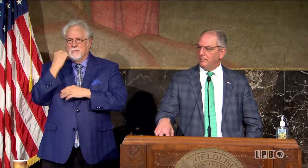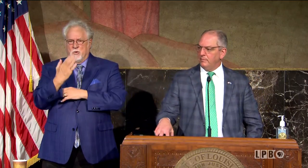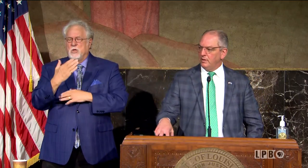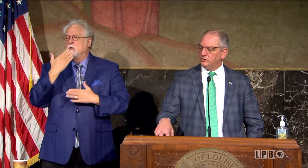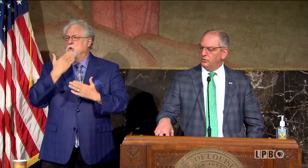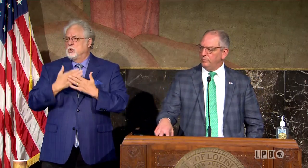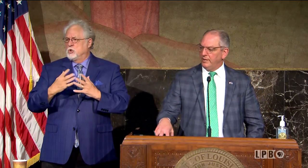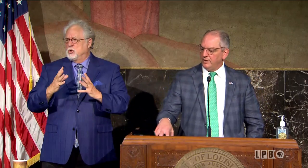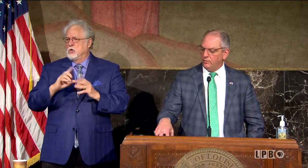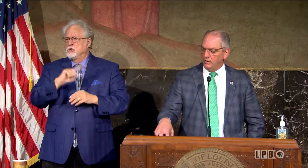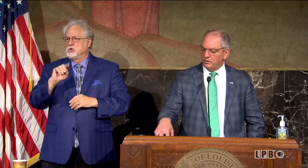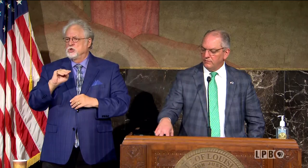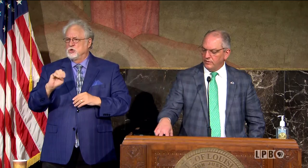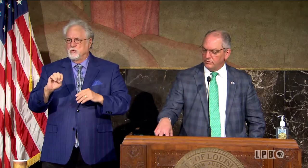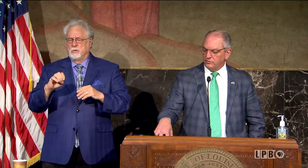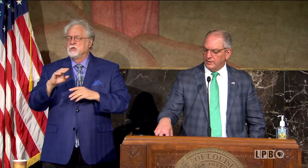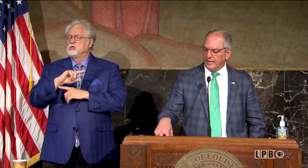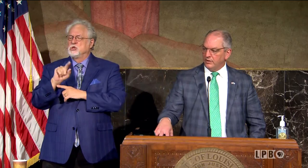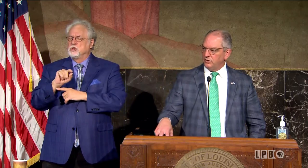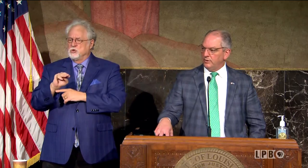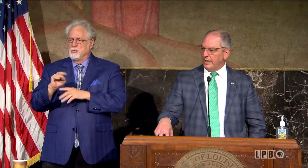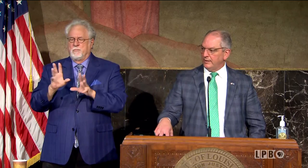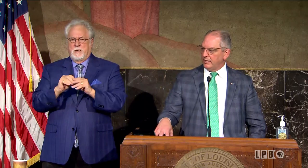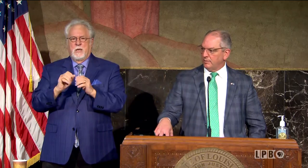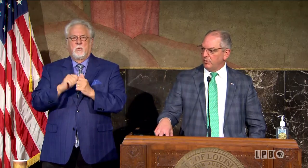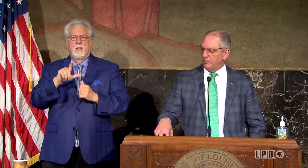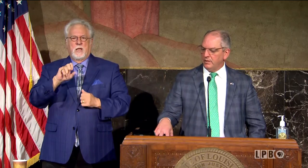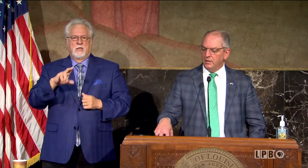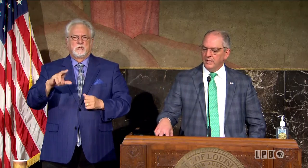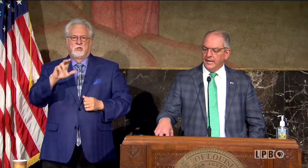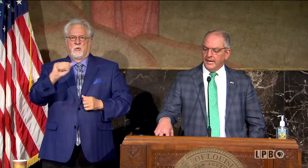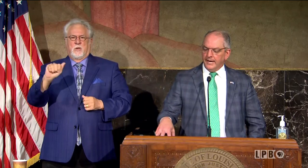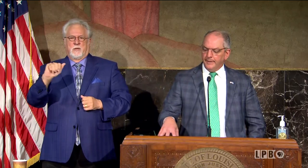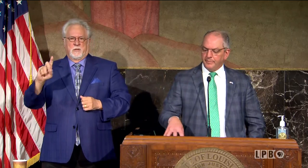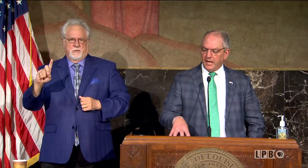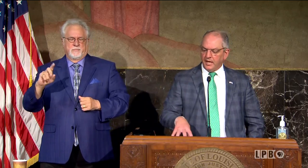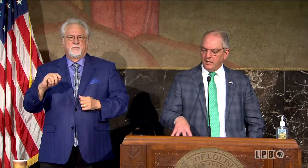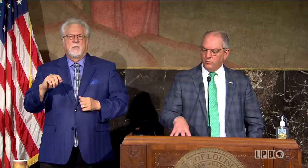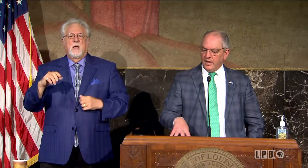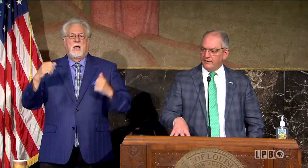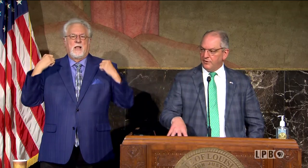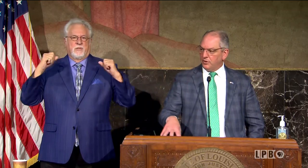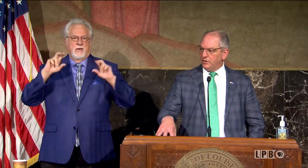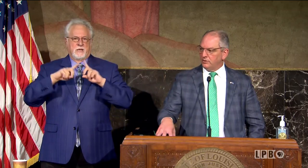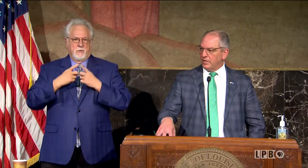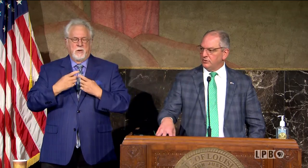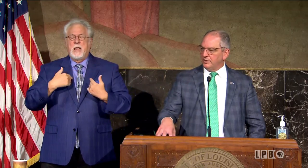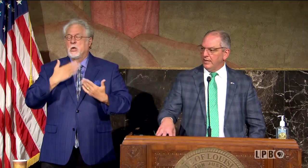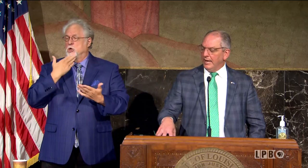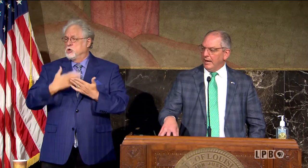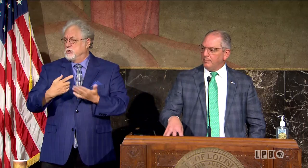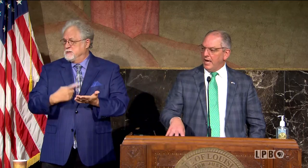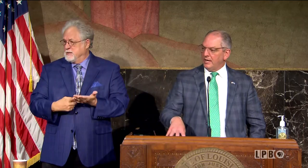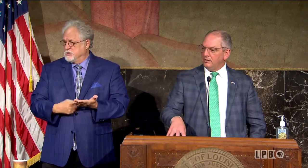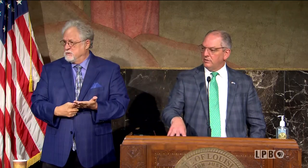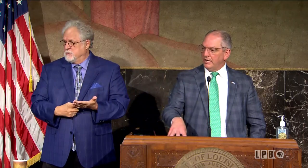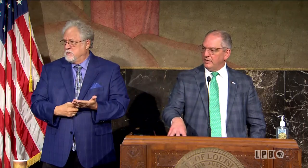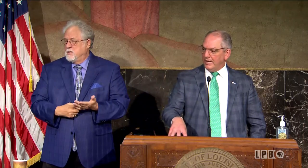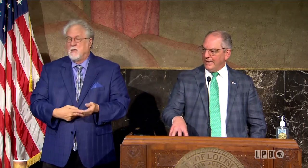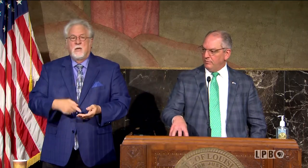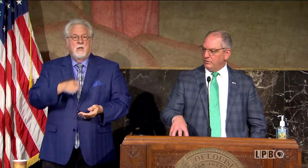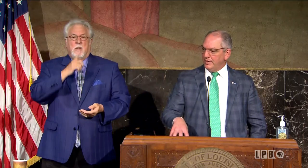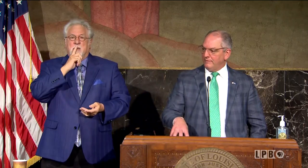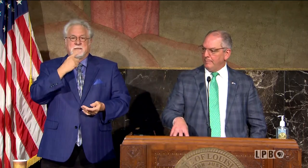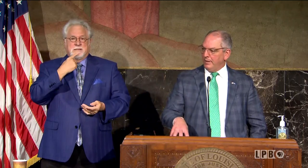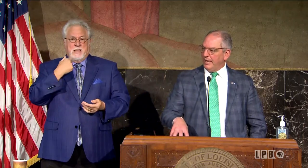a very good Zoom meeting with officials at LSU in the athletic department. And we had a very good discussion. I'm not going to say